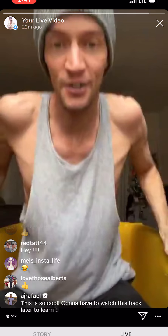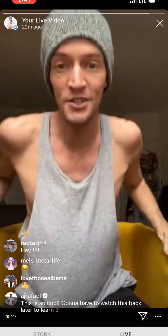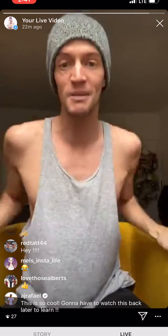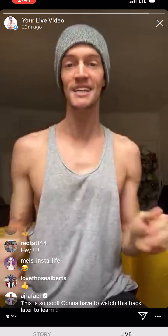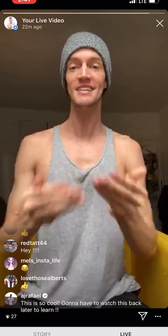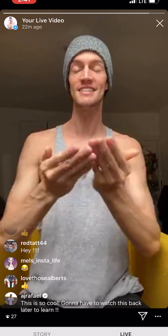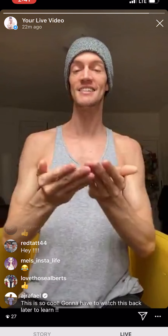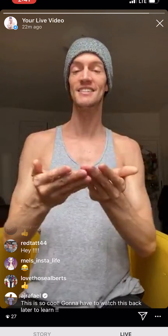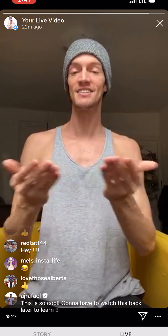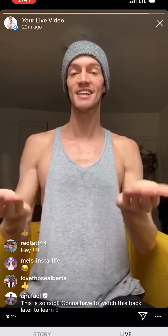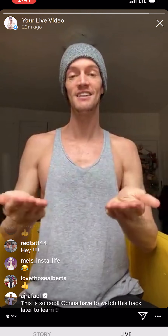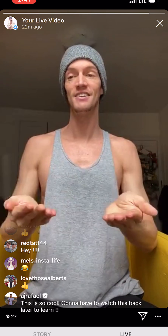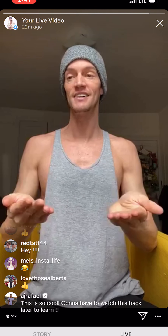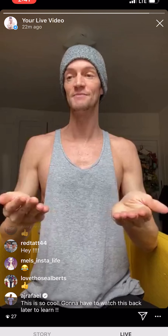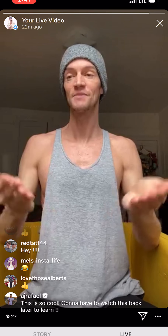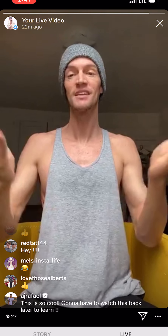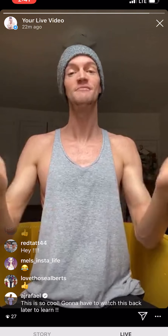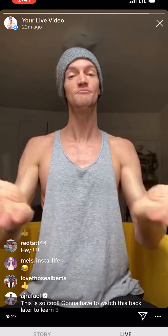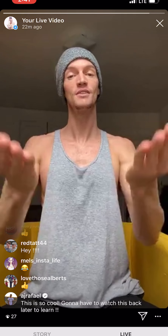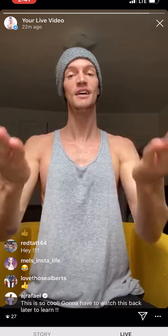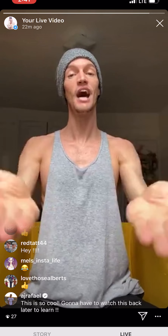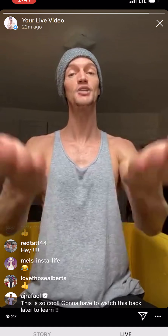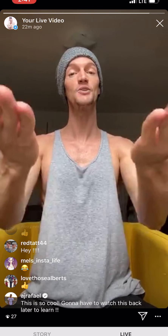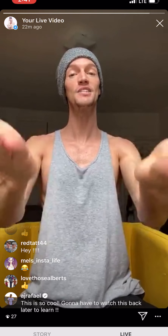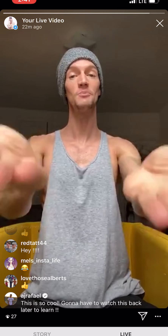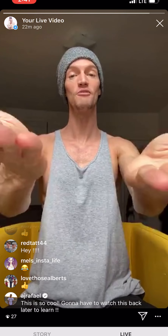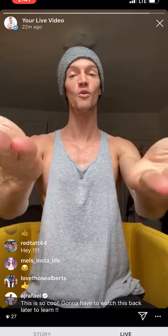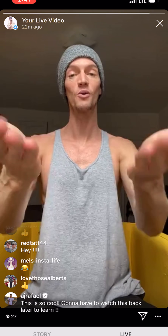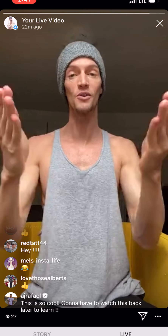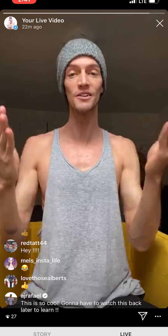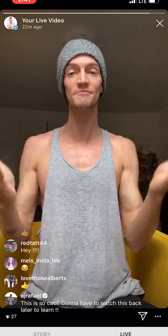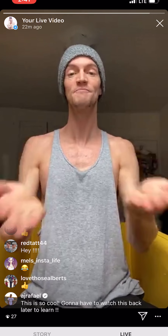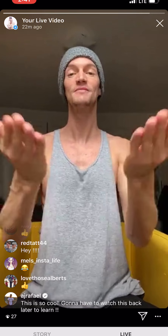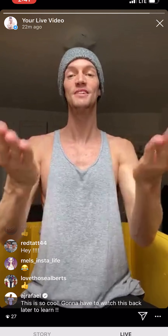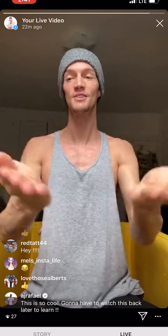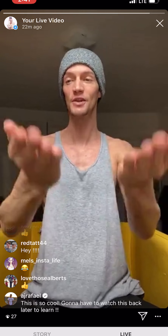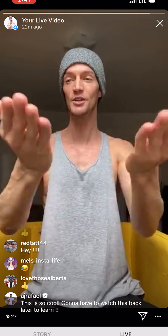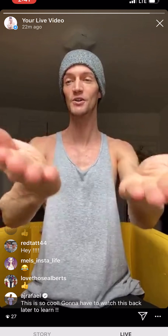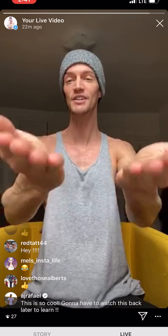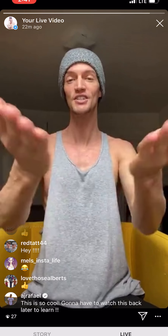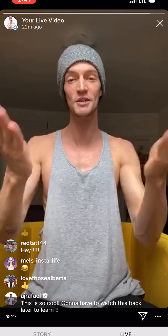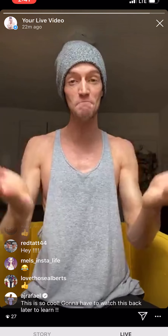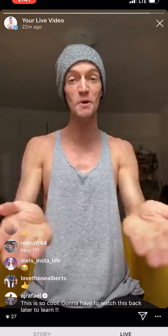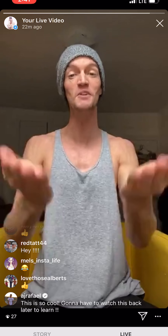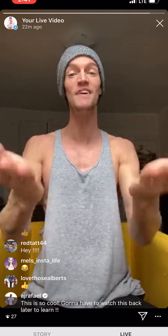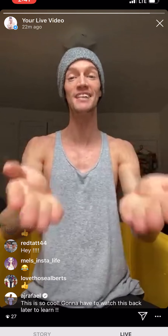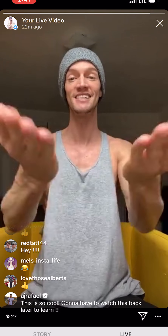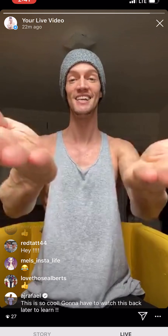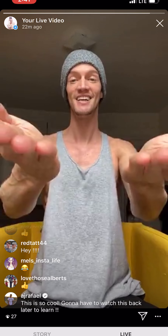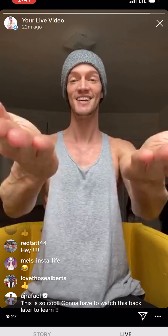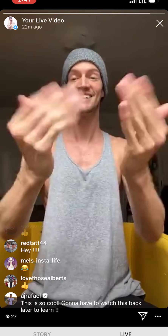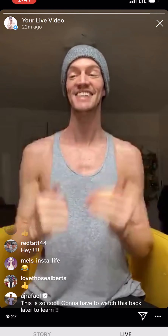is. It's just kind of an ushering someone forward. So to encourage, to motivate. Yeah.